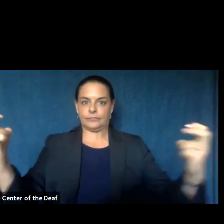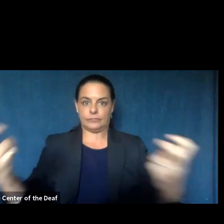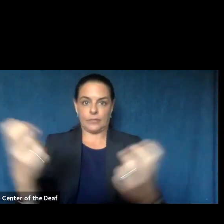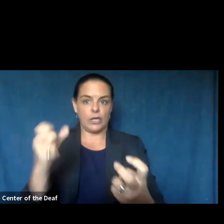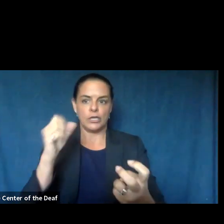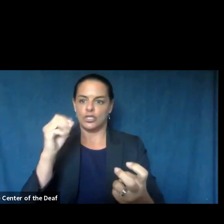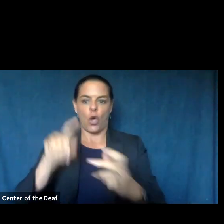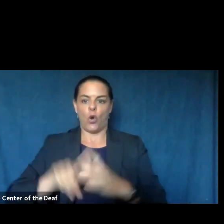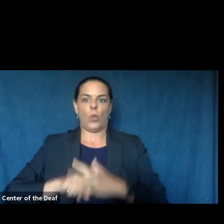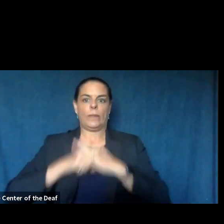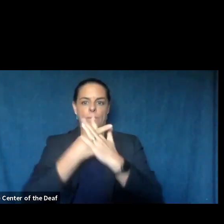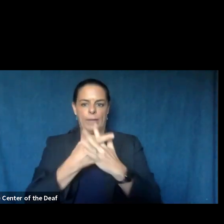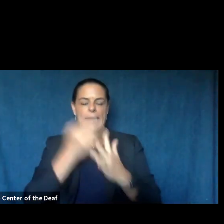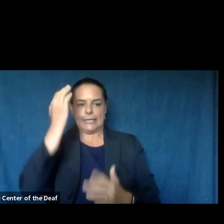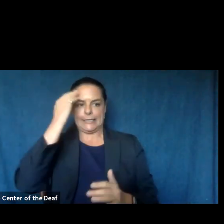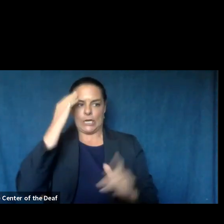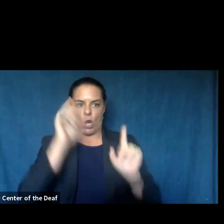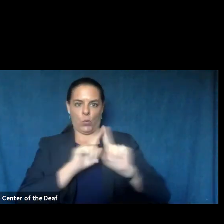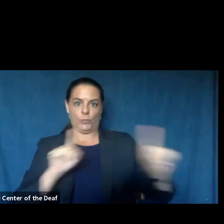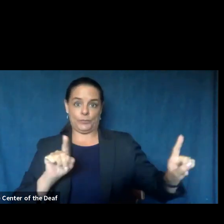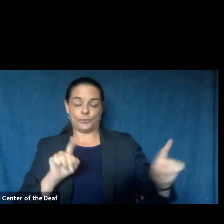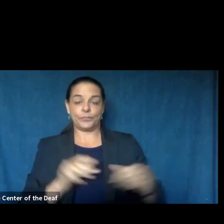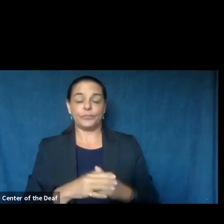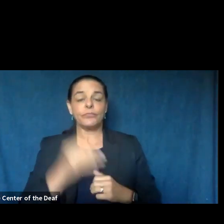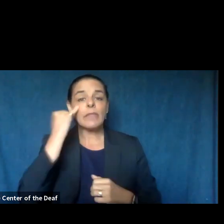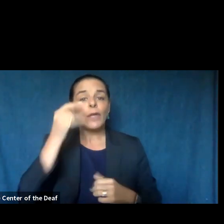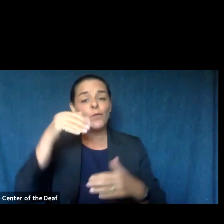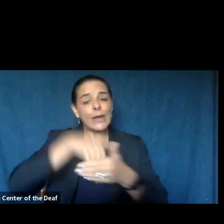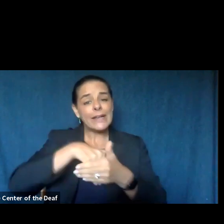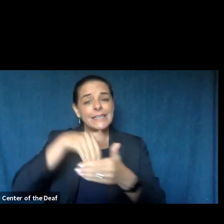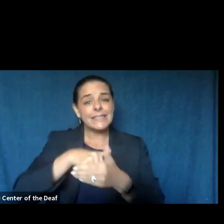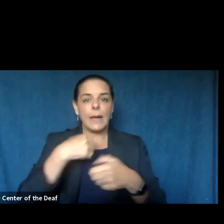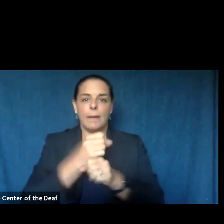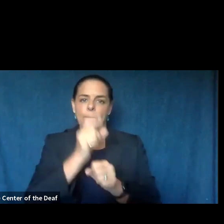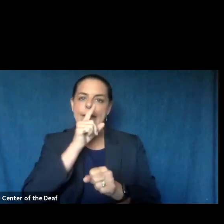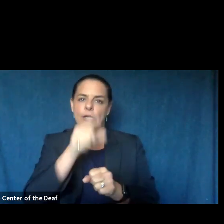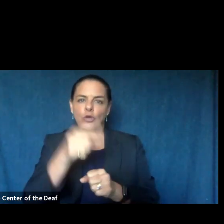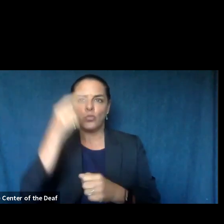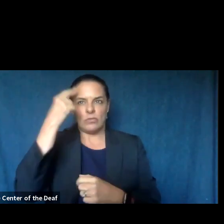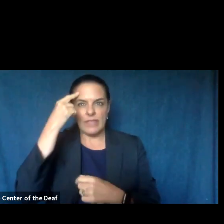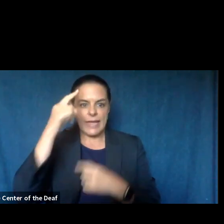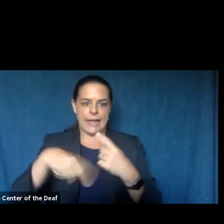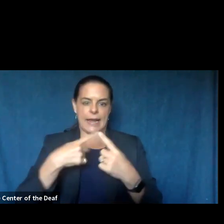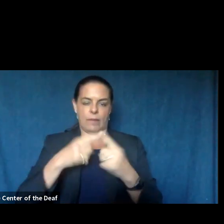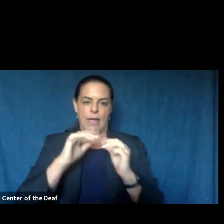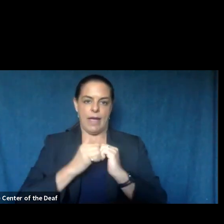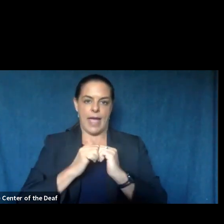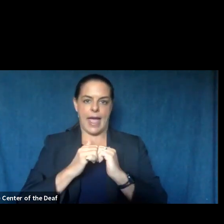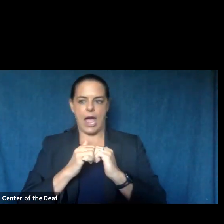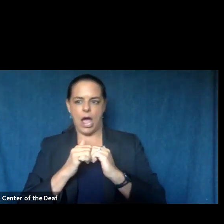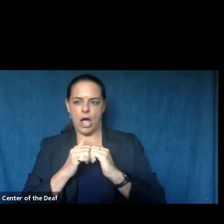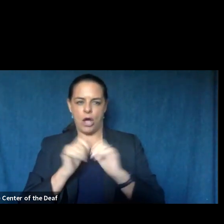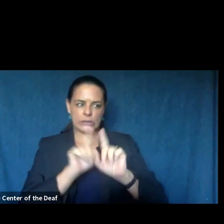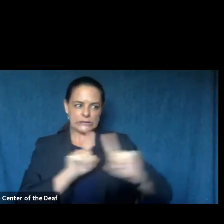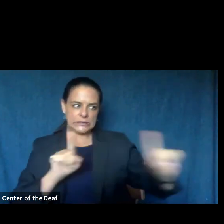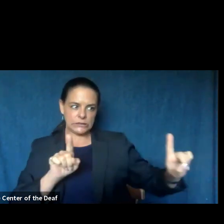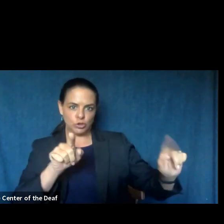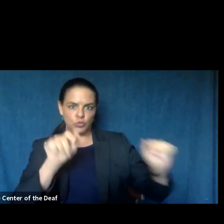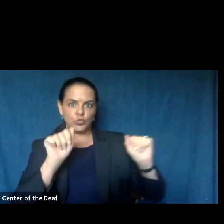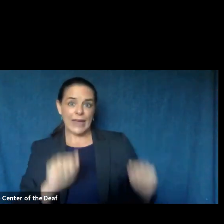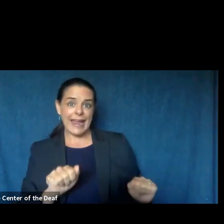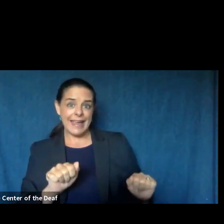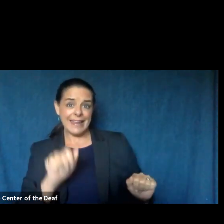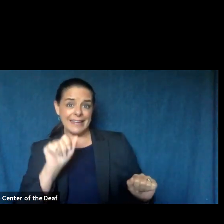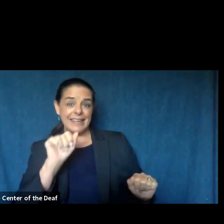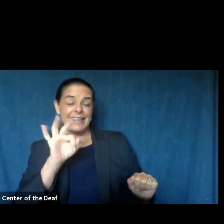beginning. If outside or if indoors, make sure you're being thoughtful about how physical distancing can be